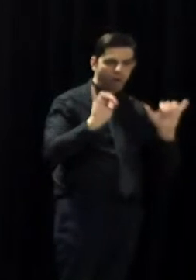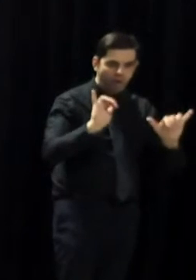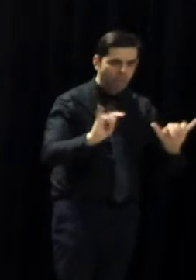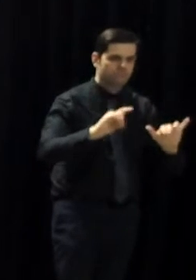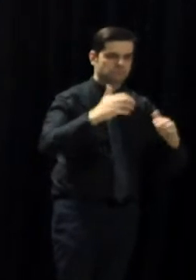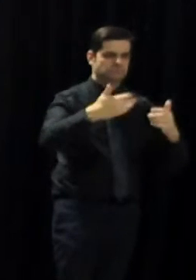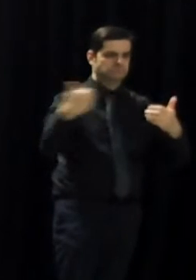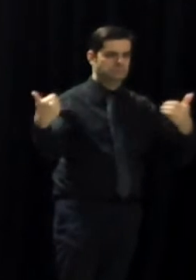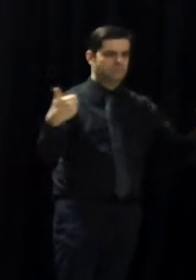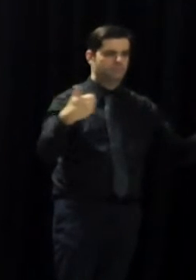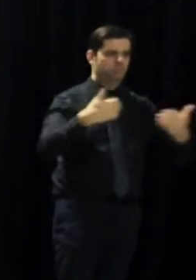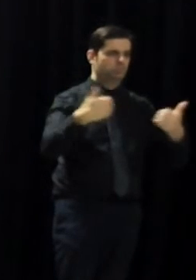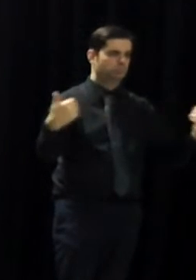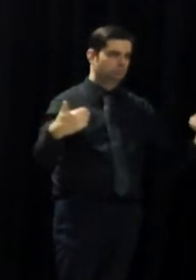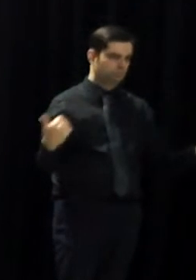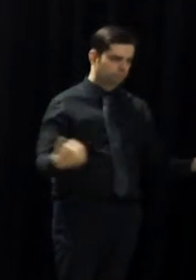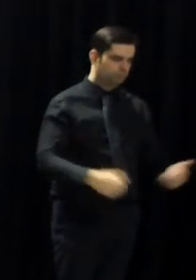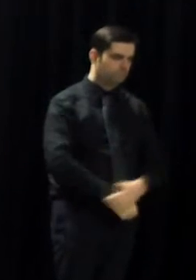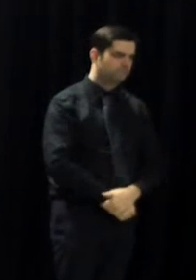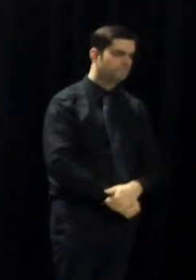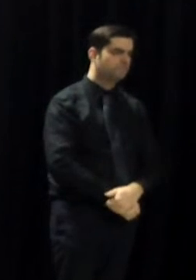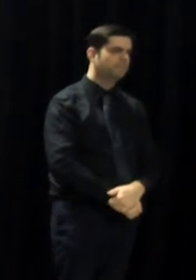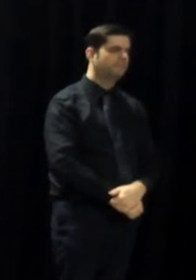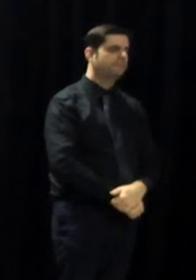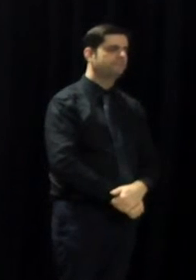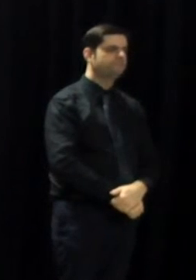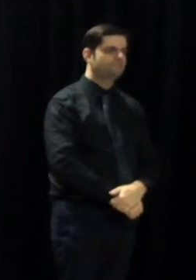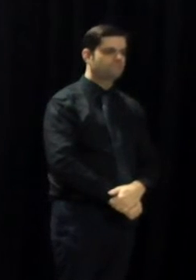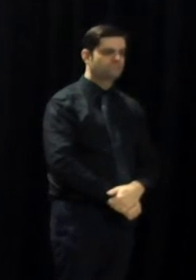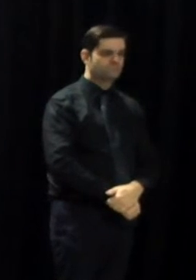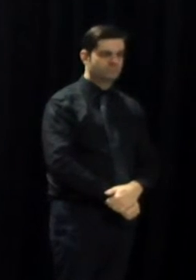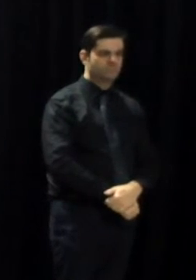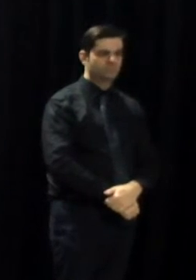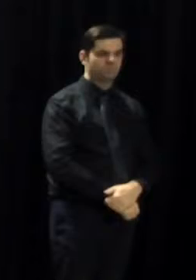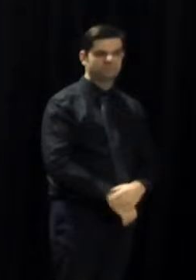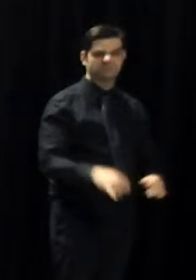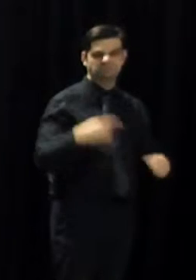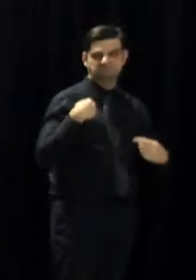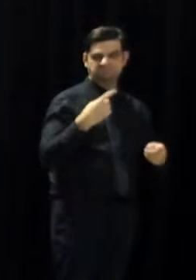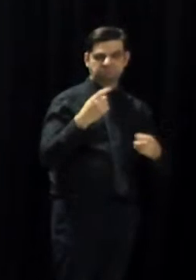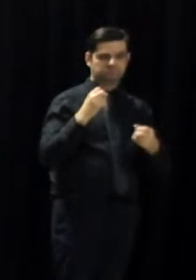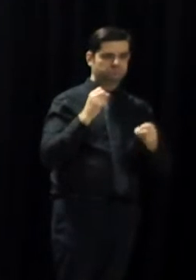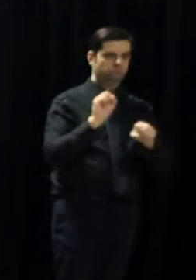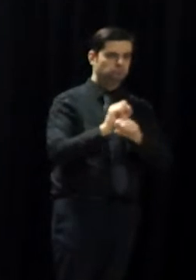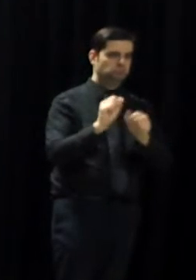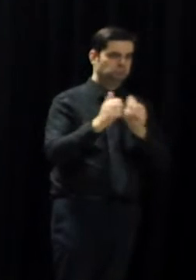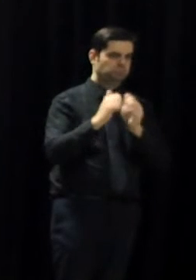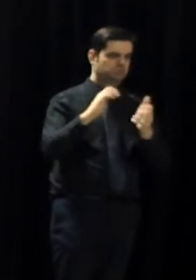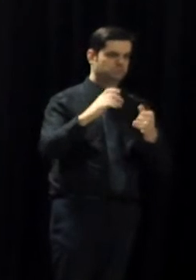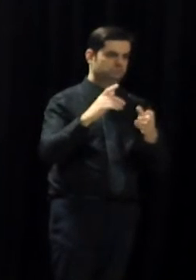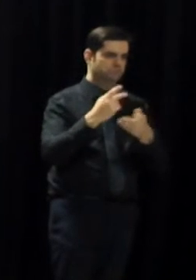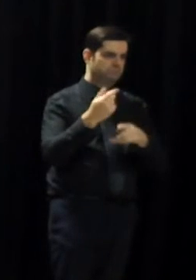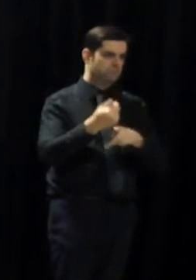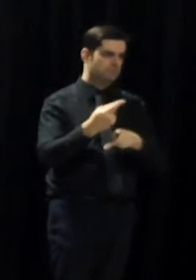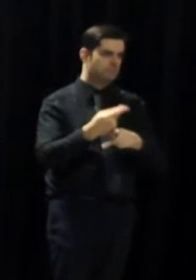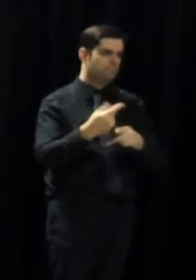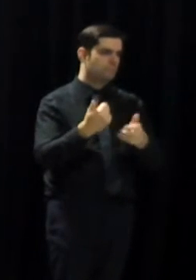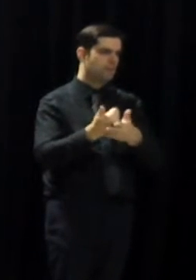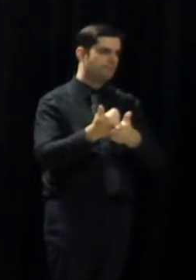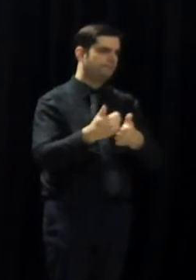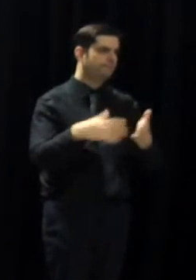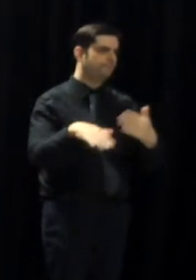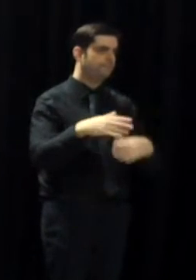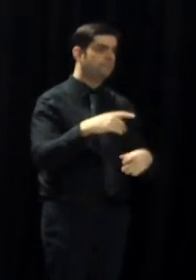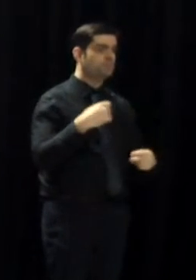now. And science has really picked up related to this, so hopefully that we'll be able to avoid